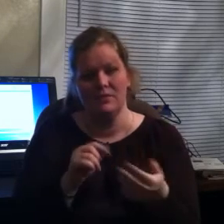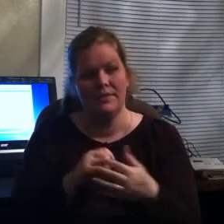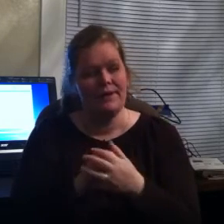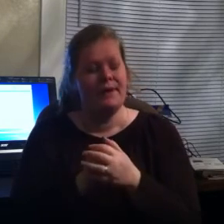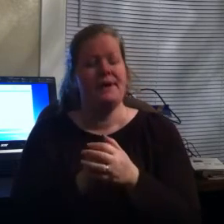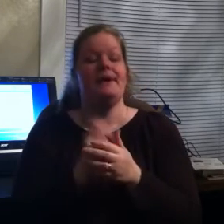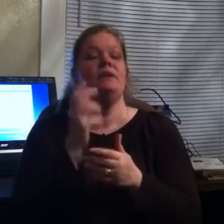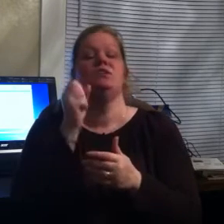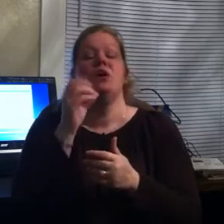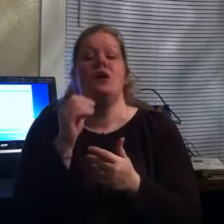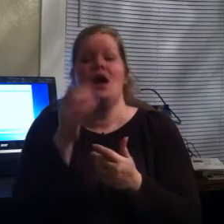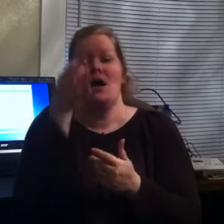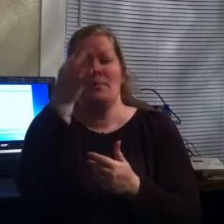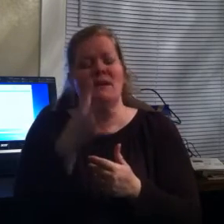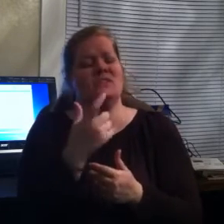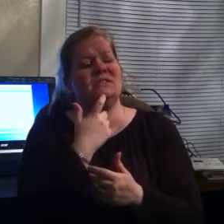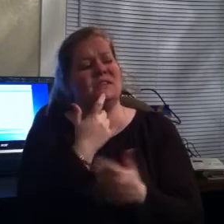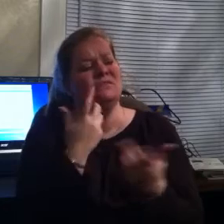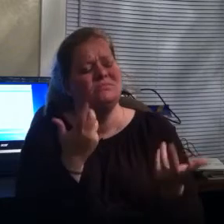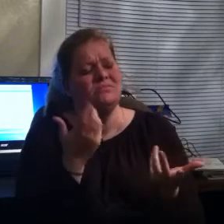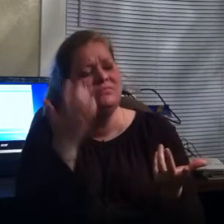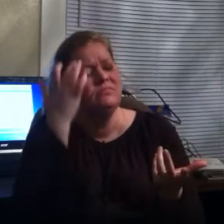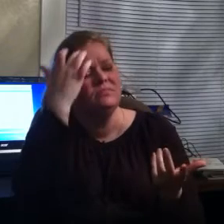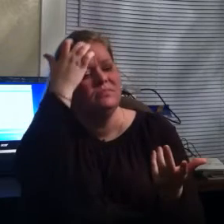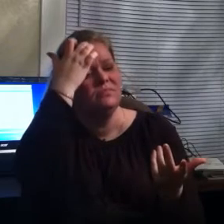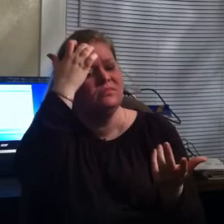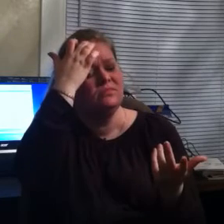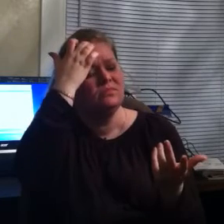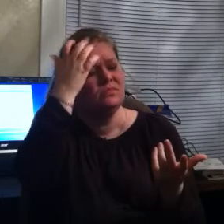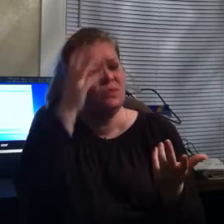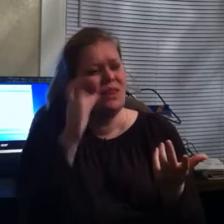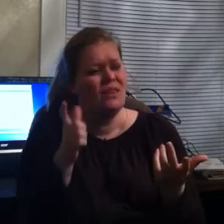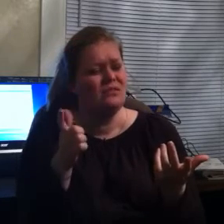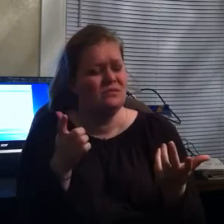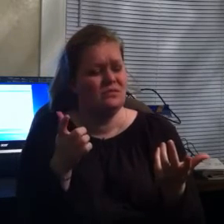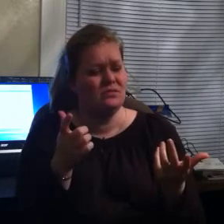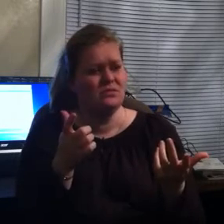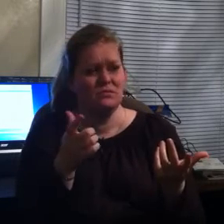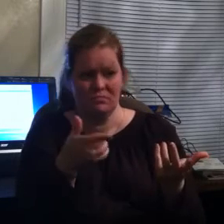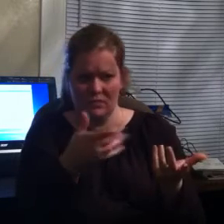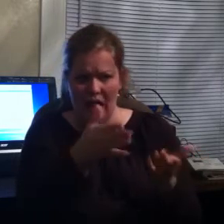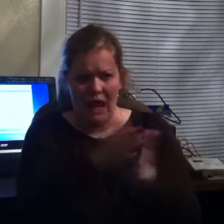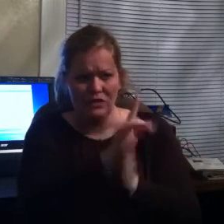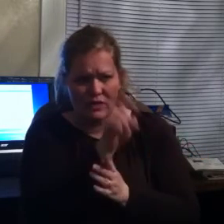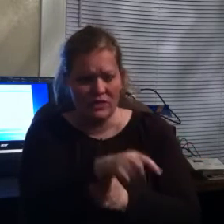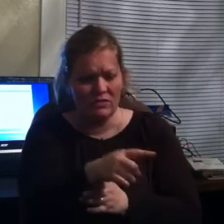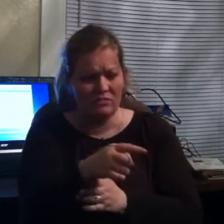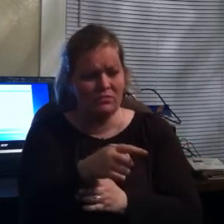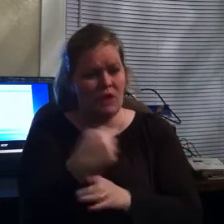And so the pastor said, well, let me ask you some questions. Have I done anything immoral?